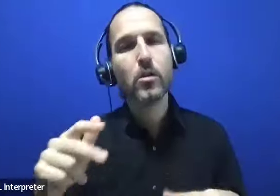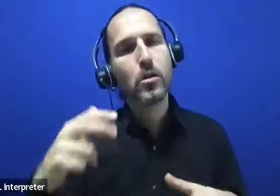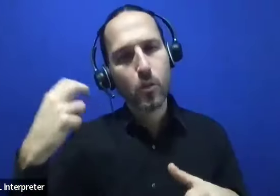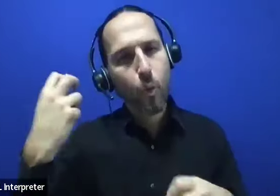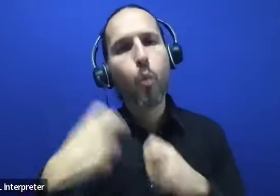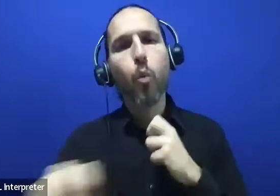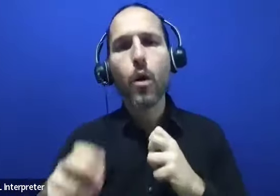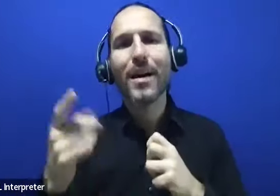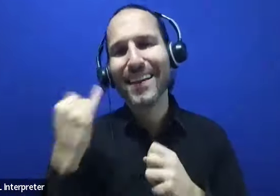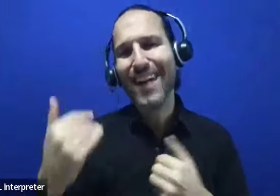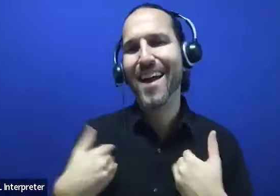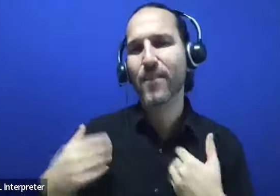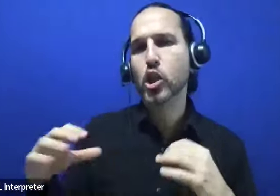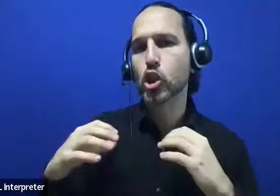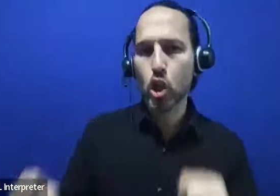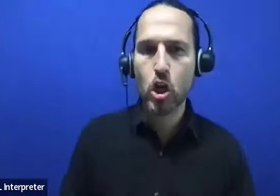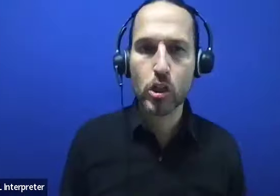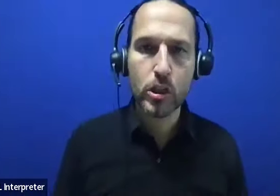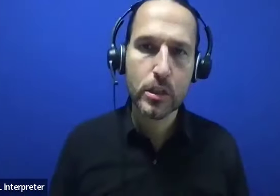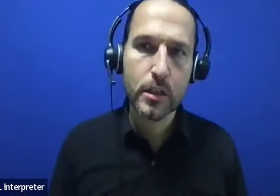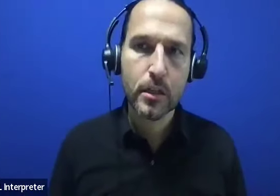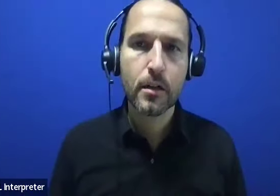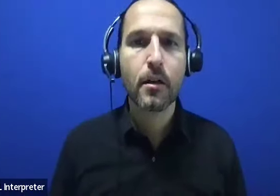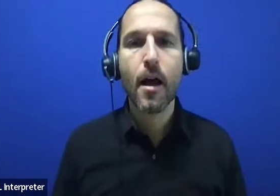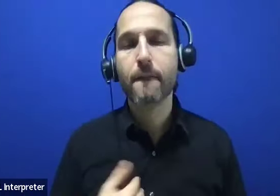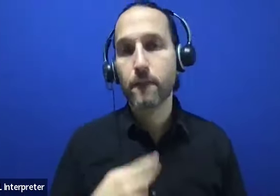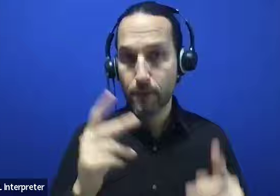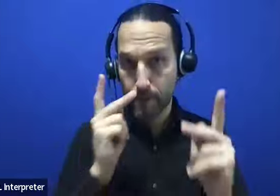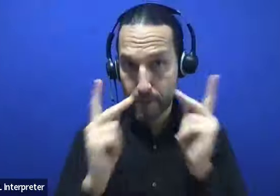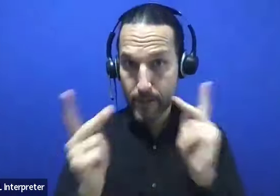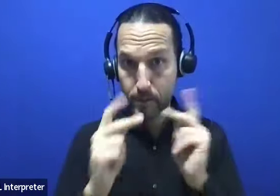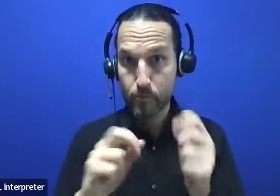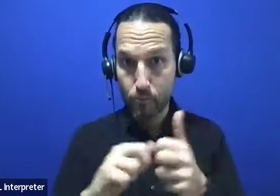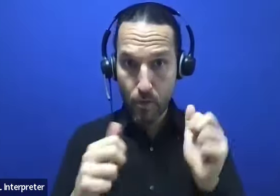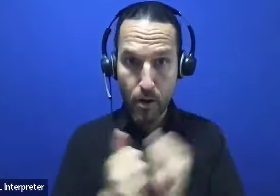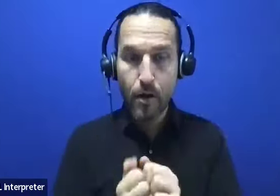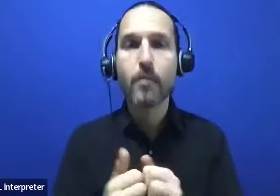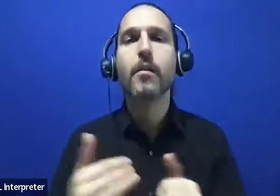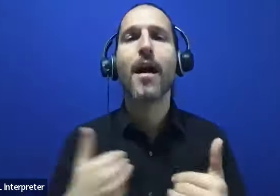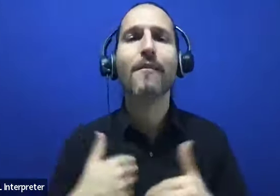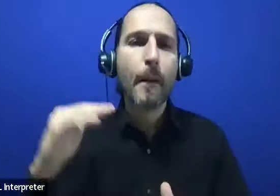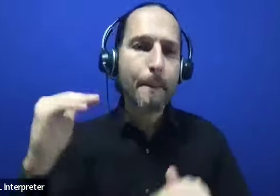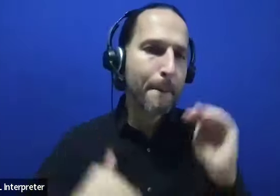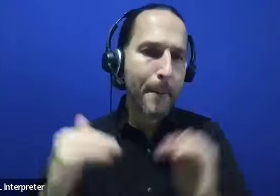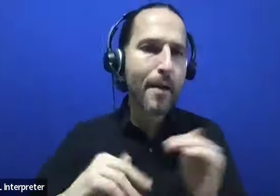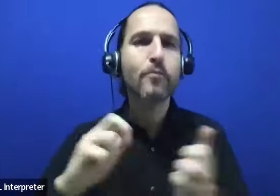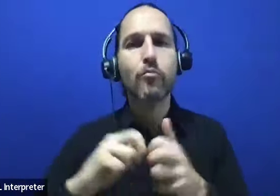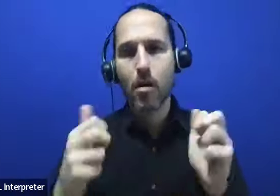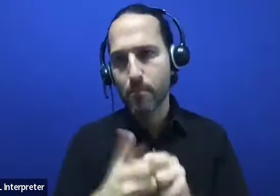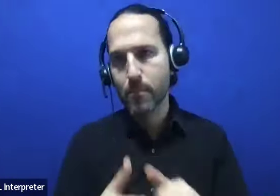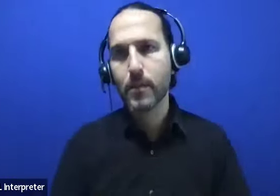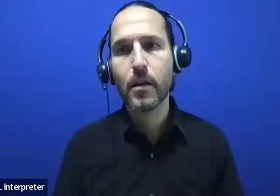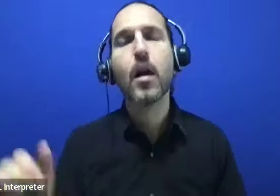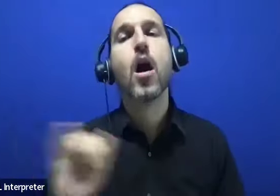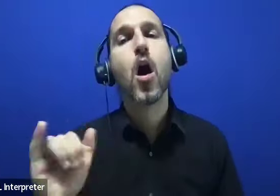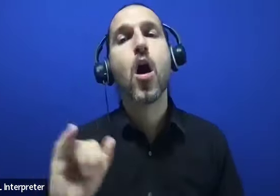for children with charge. They have the vision problems. They have the vestibular problems. They also, which